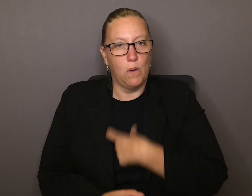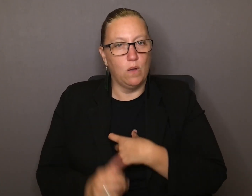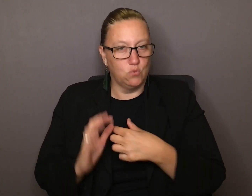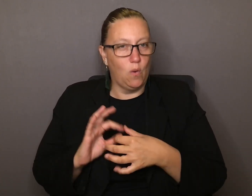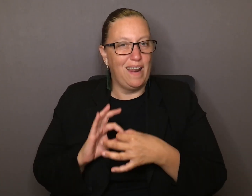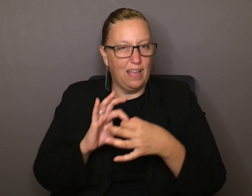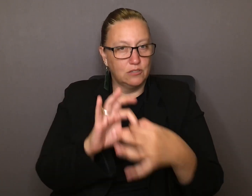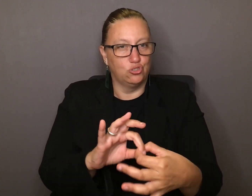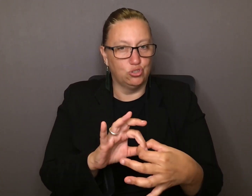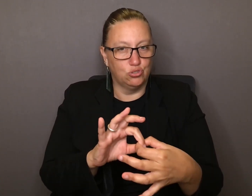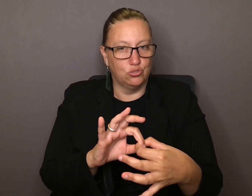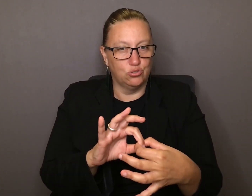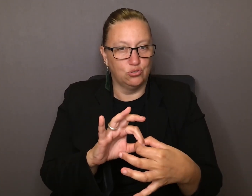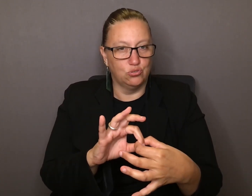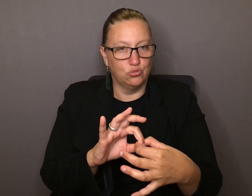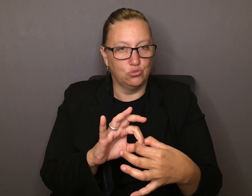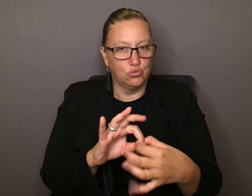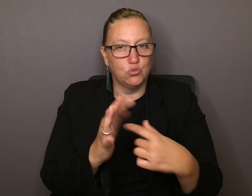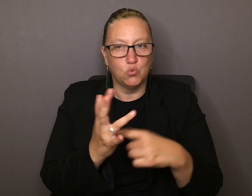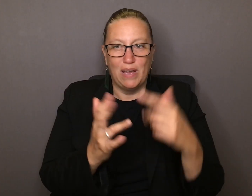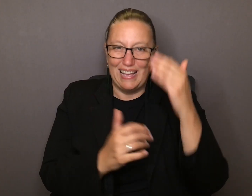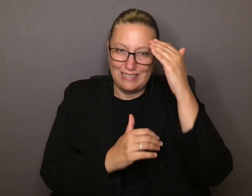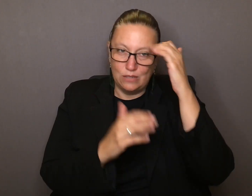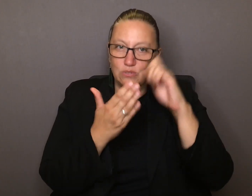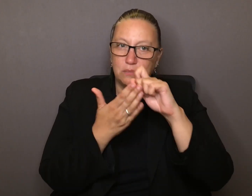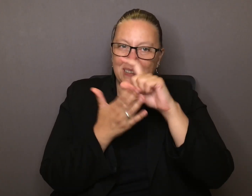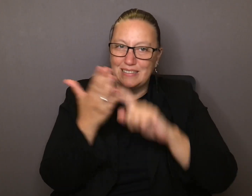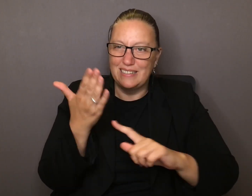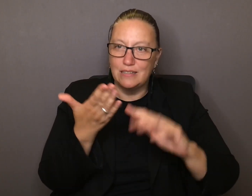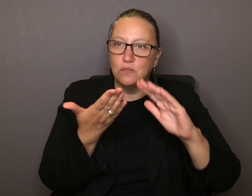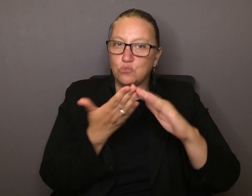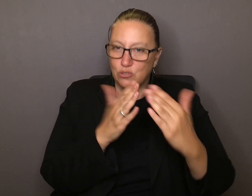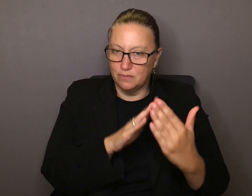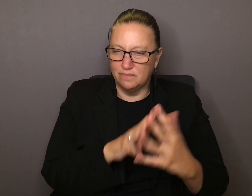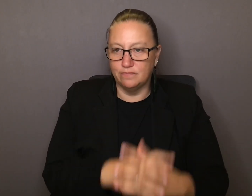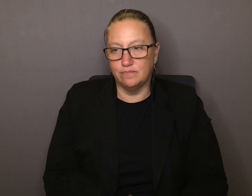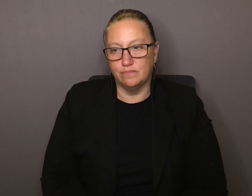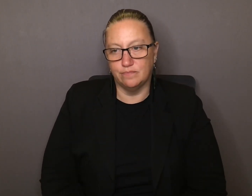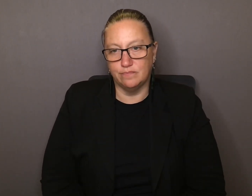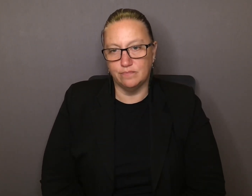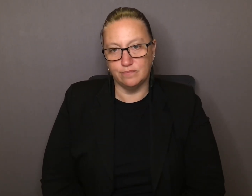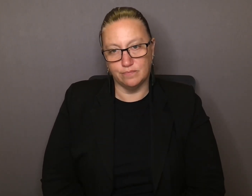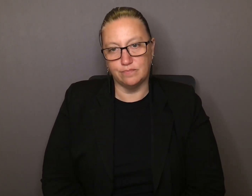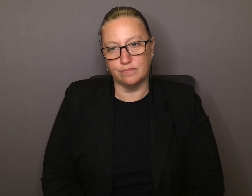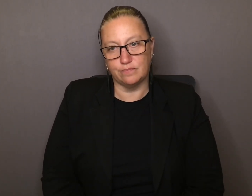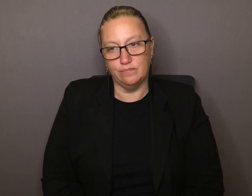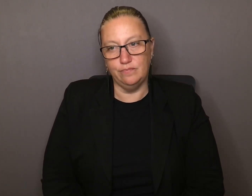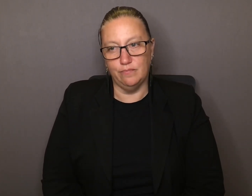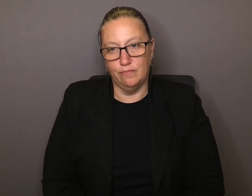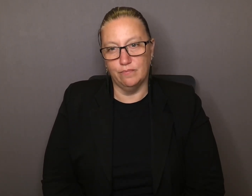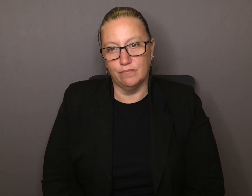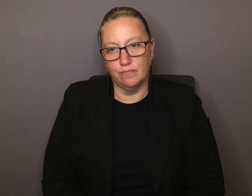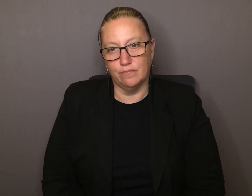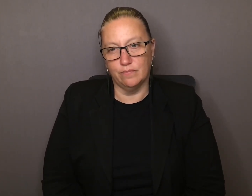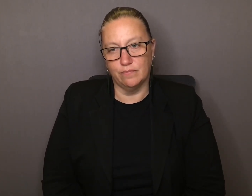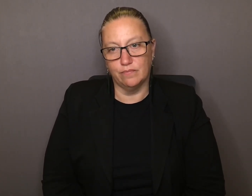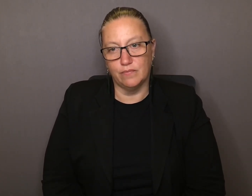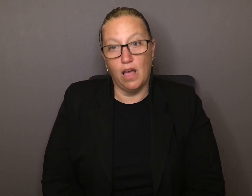to the intellectual disability community as people with intellectual disabilities or family